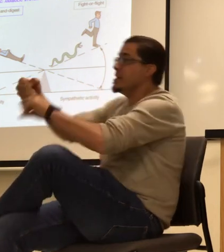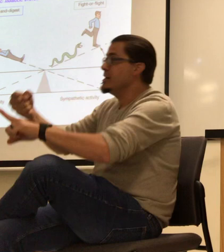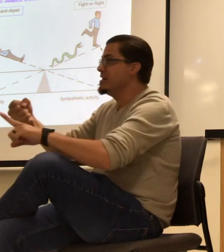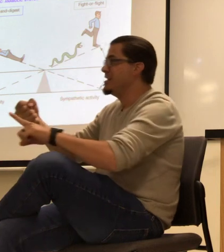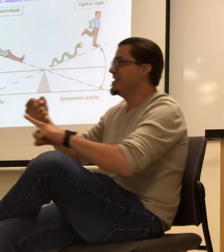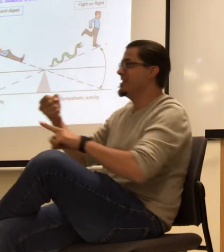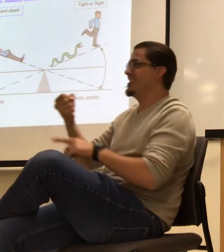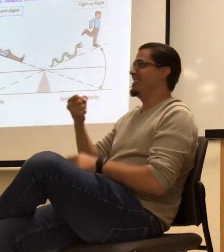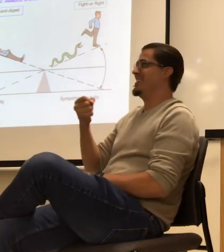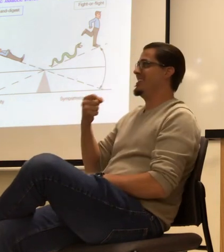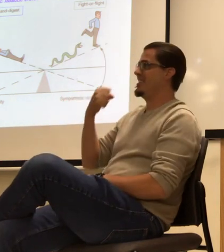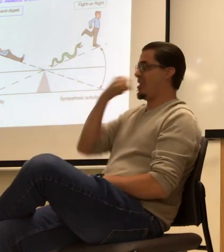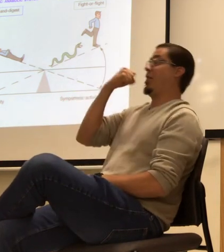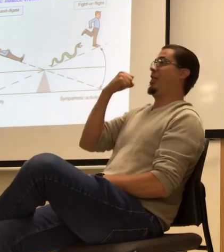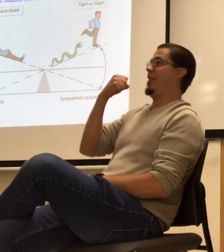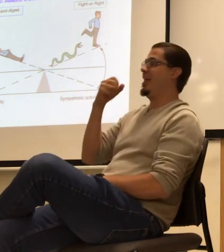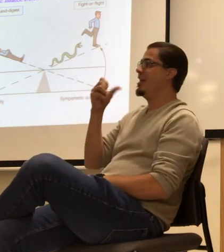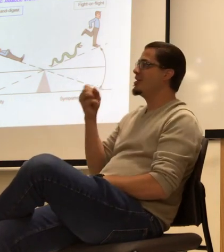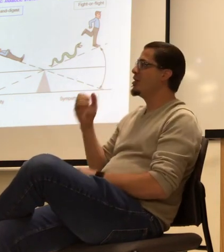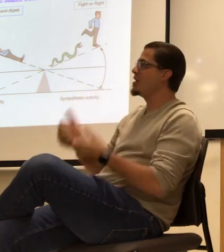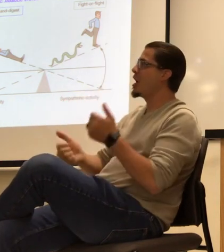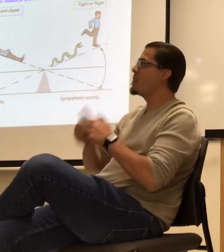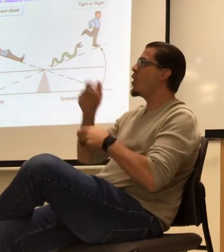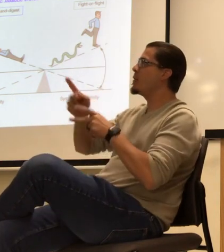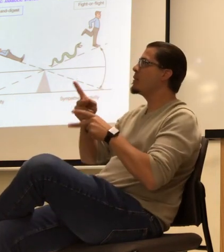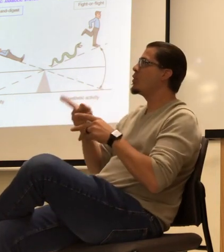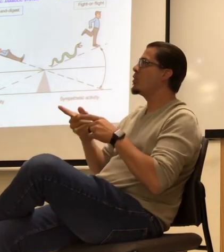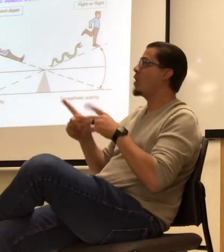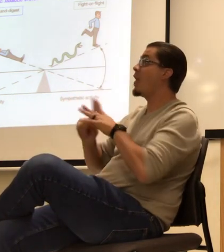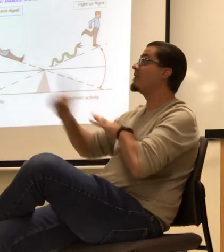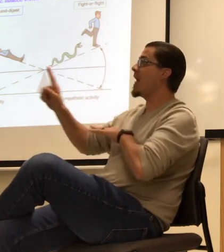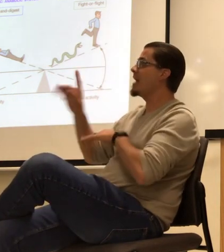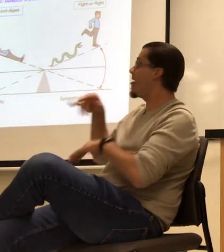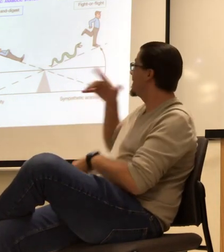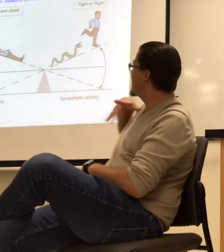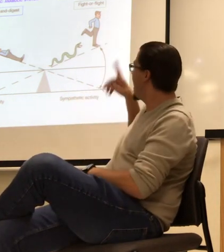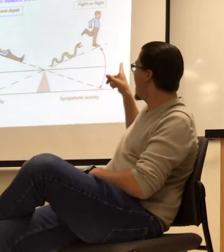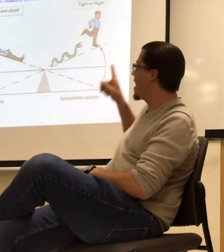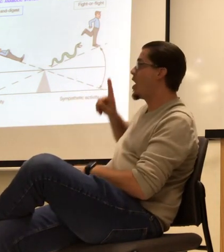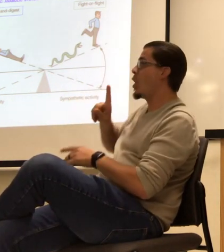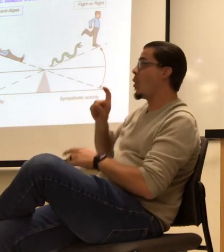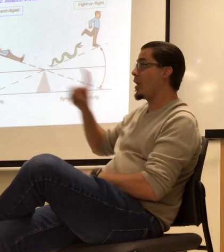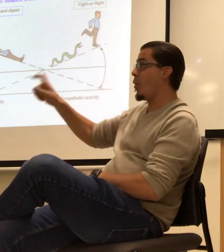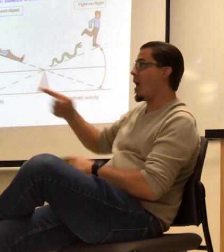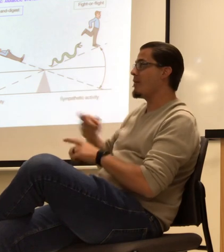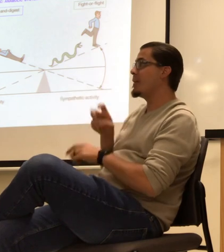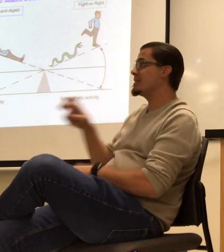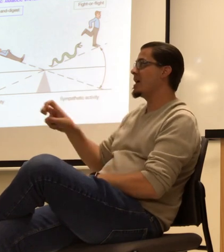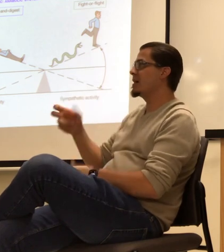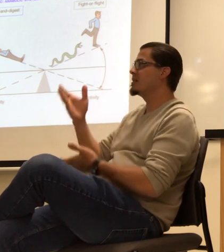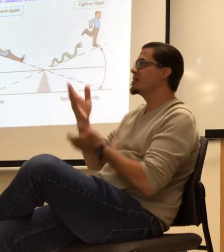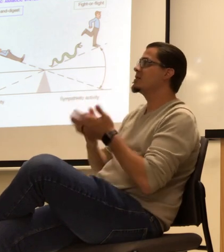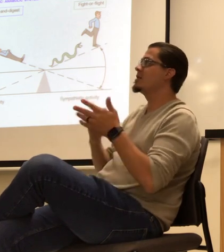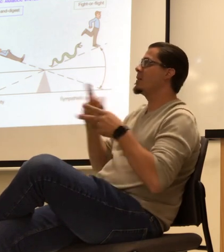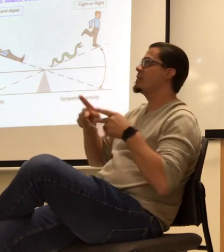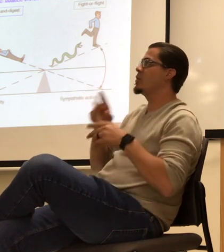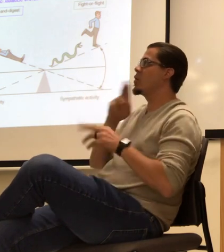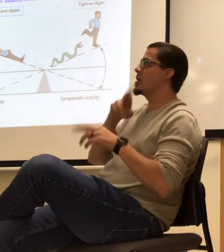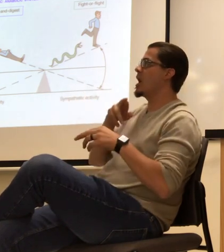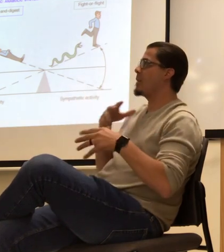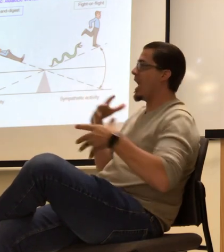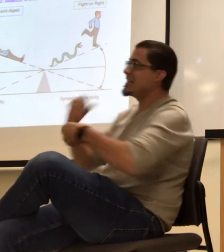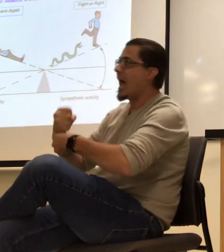guy in the face. So it's kind of like most people are flight, like this guy is doing, running away from the snake. Some people just react by